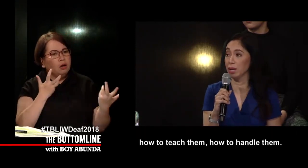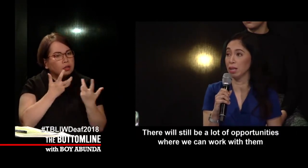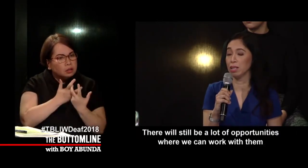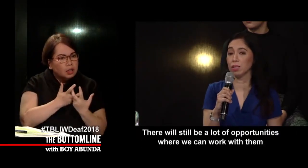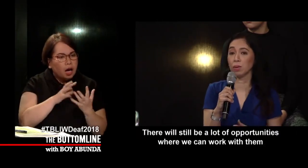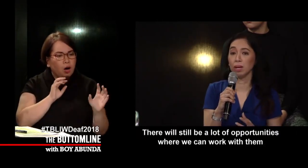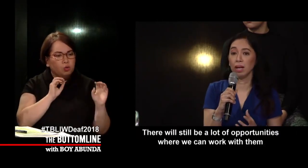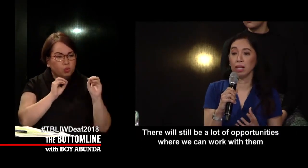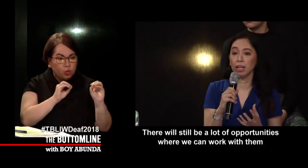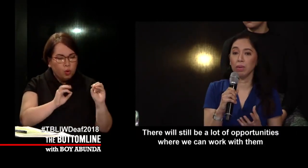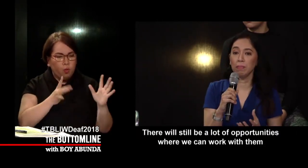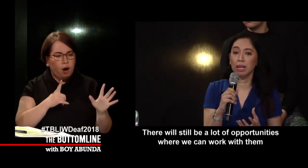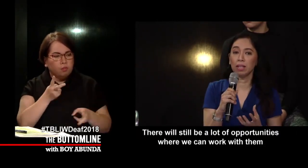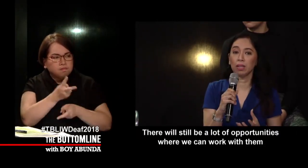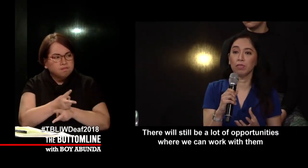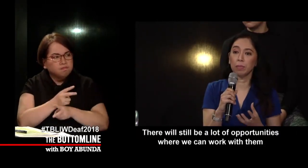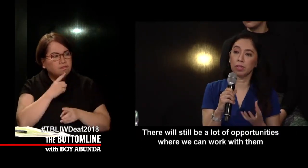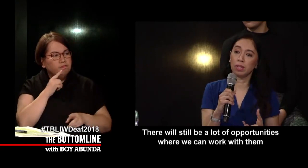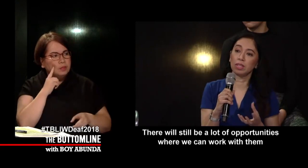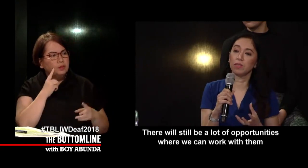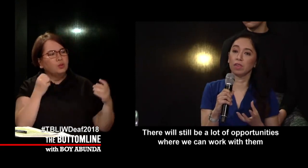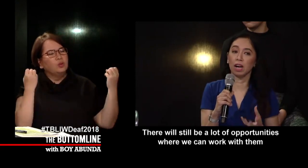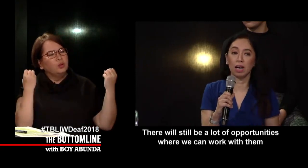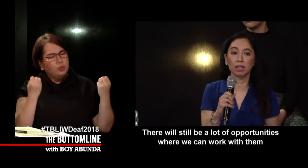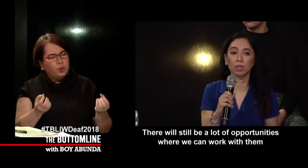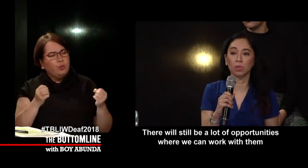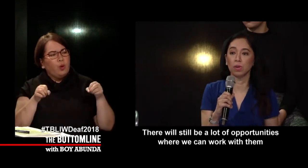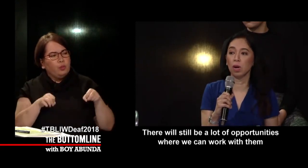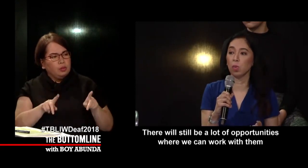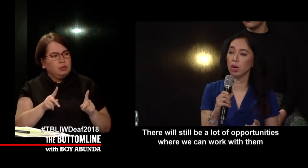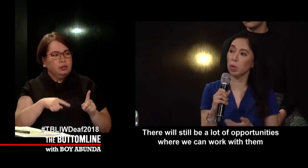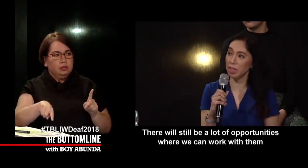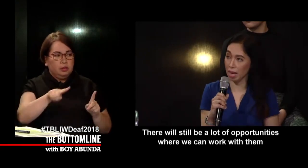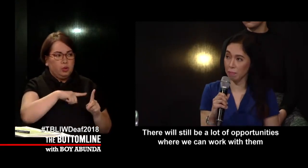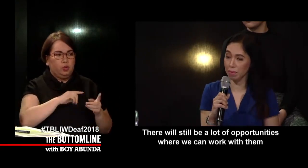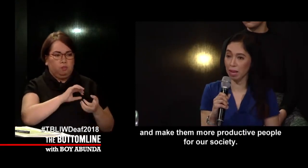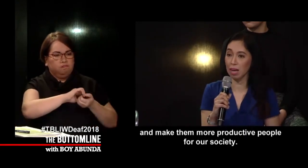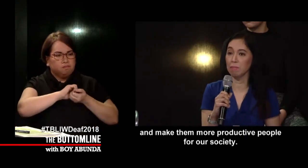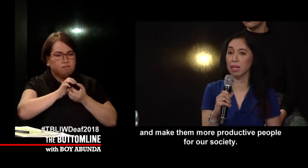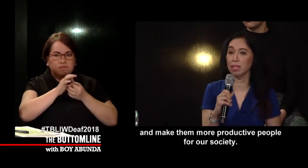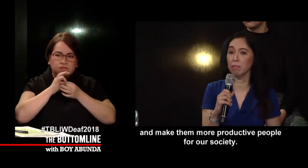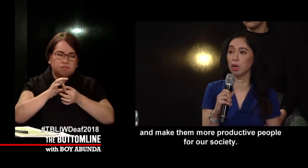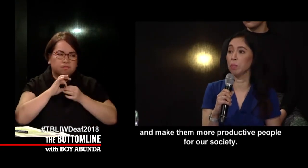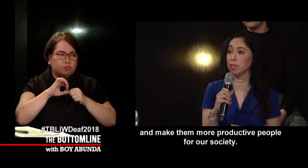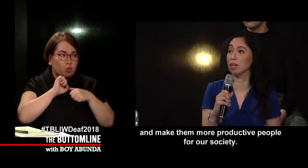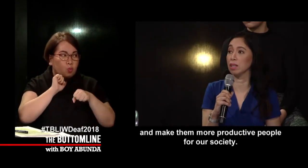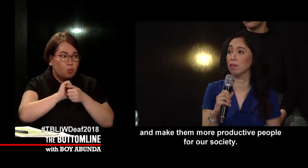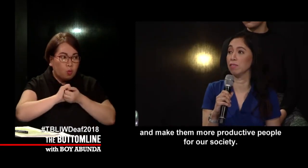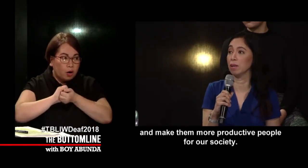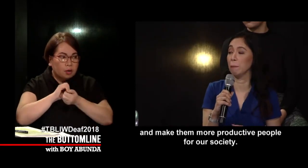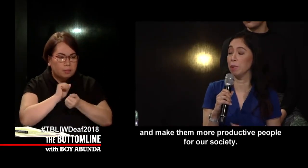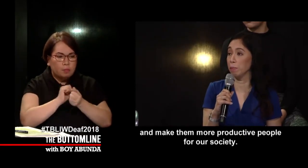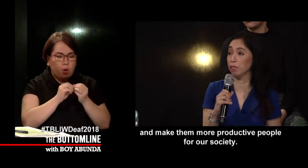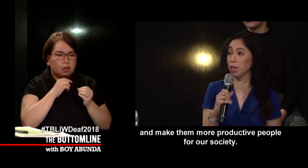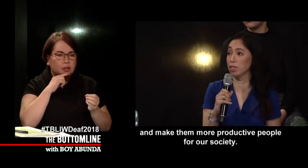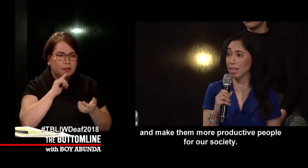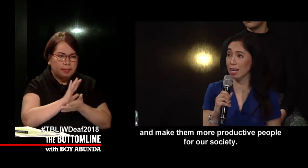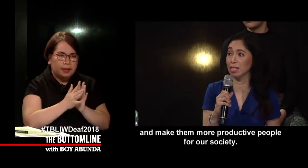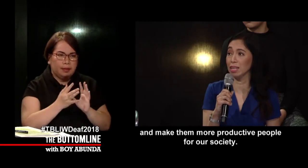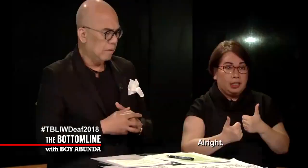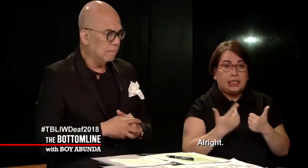them. So there will be a lot of opportunities for us to work with them and make them more productive people